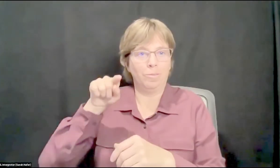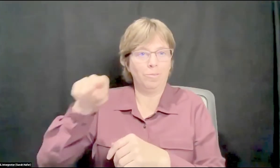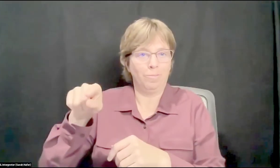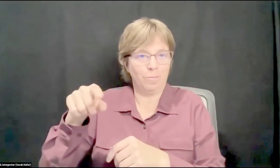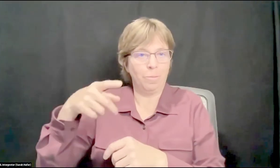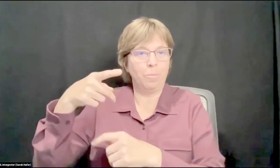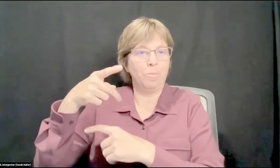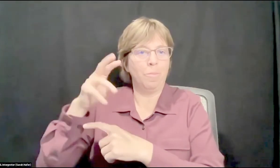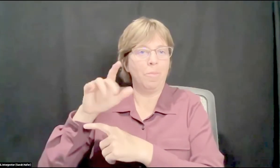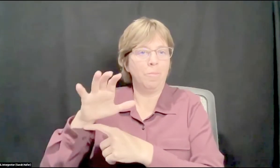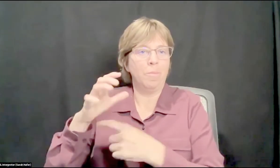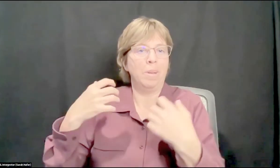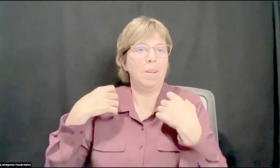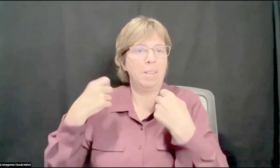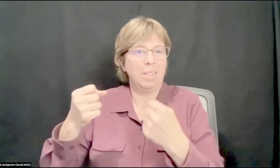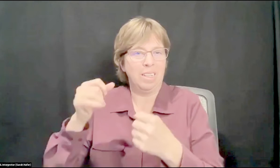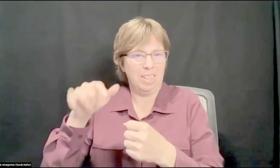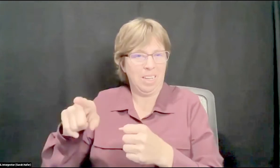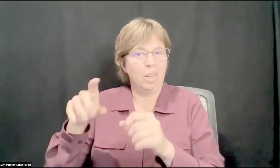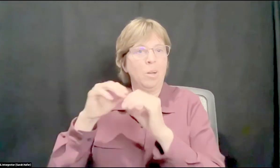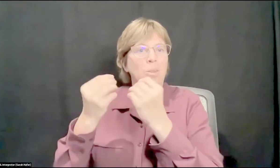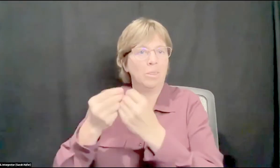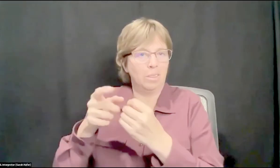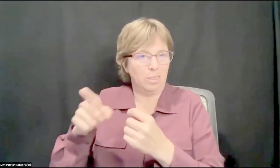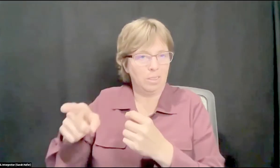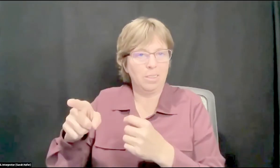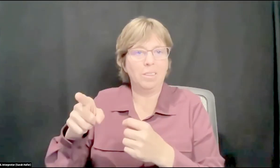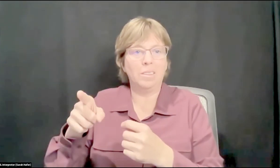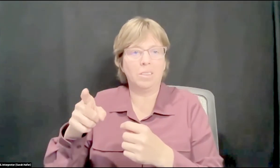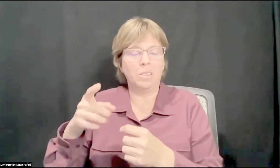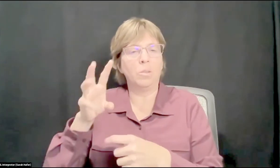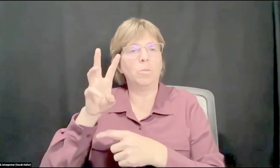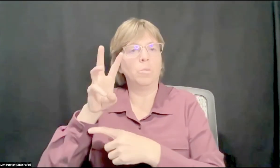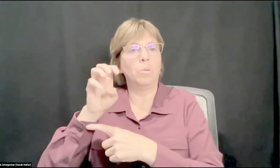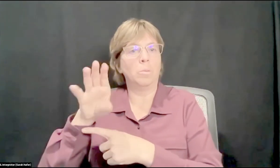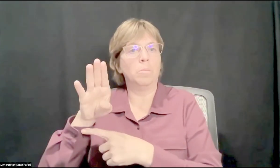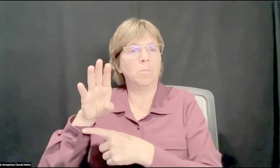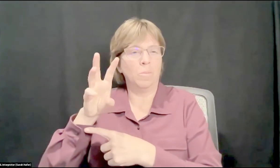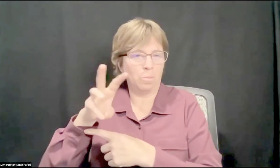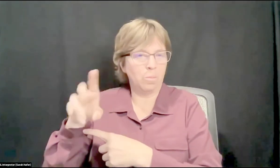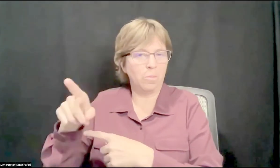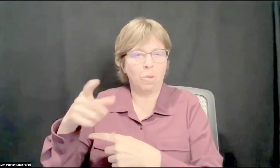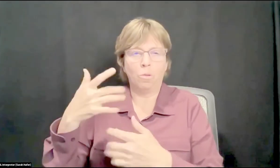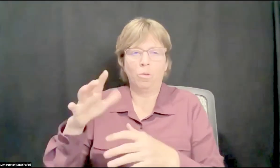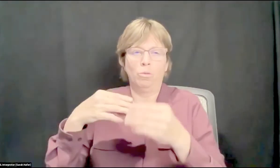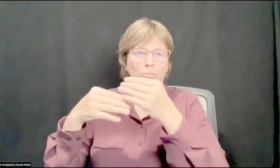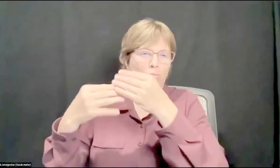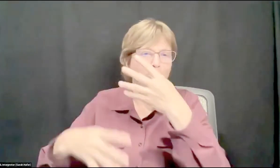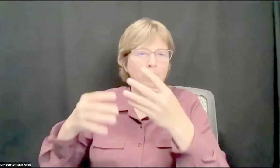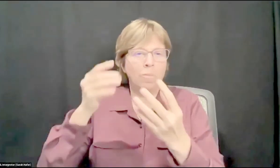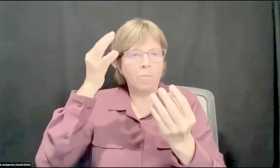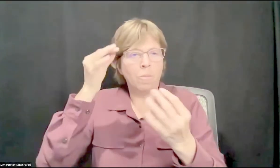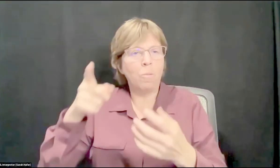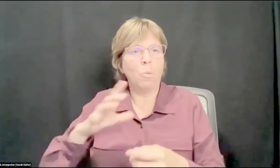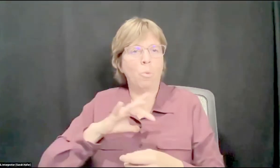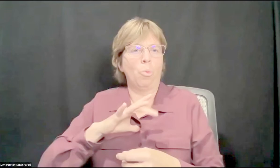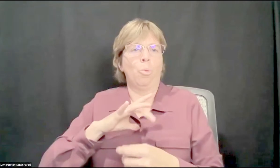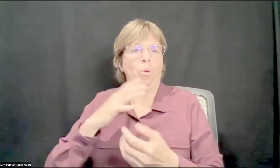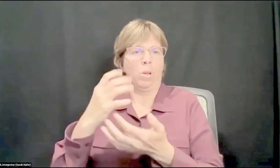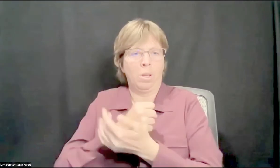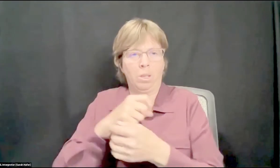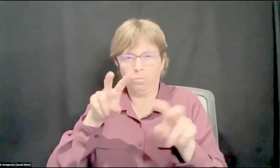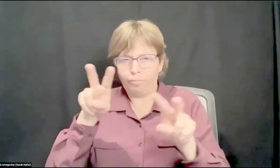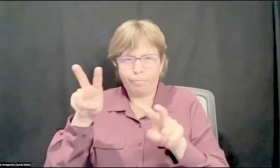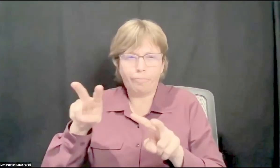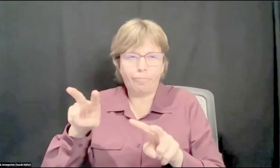too. That their general COVID page, you can just Google or search for COVID and CDC and any